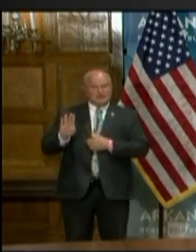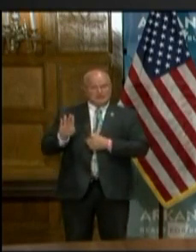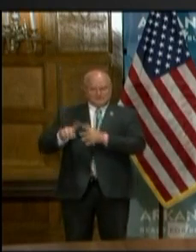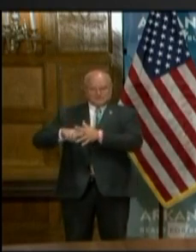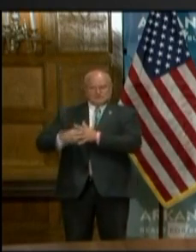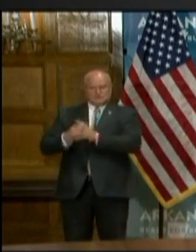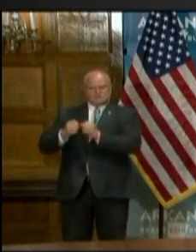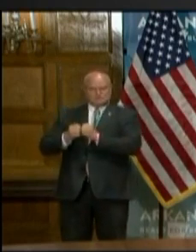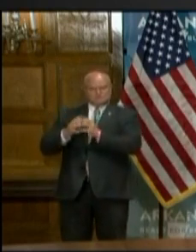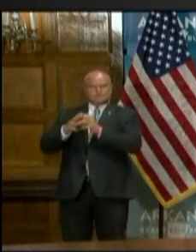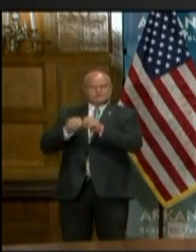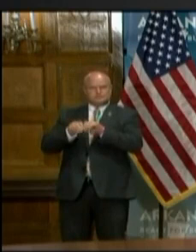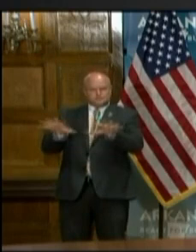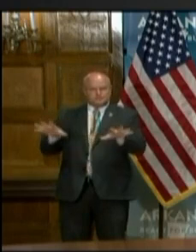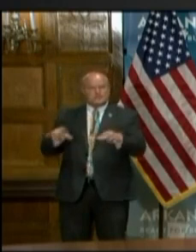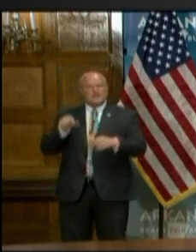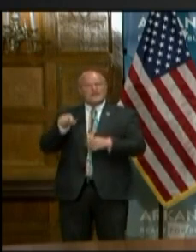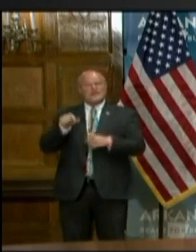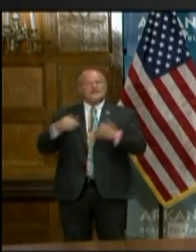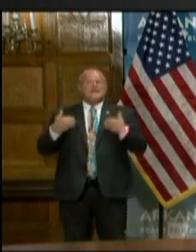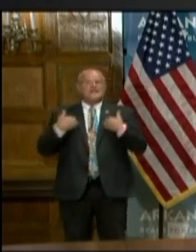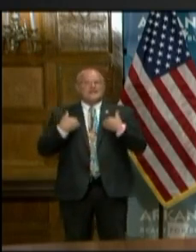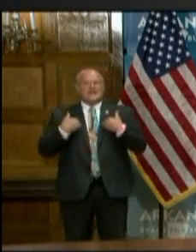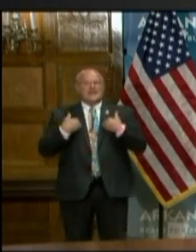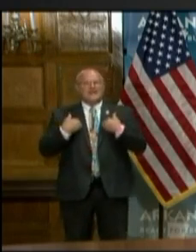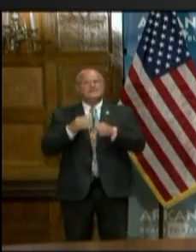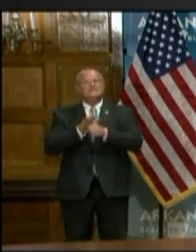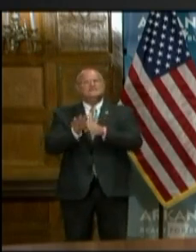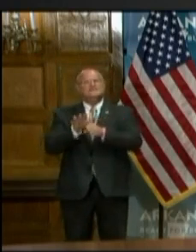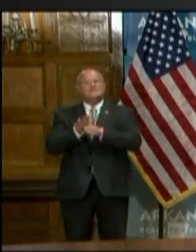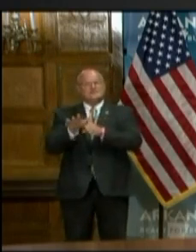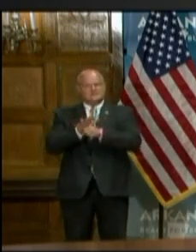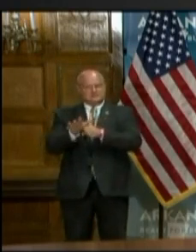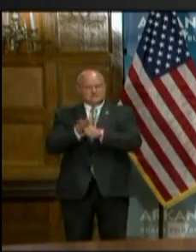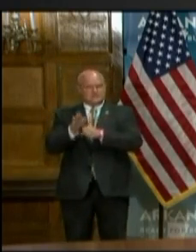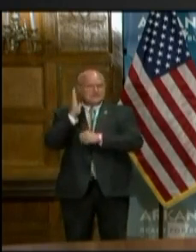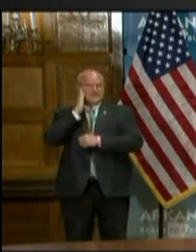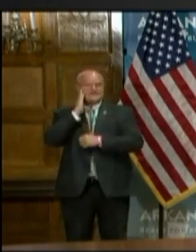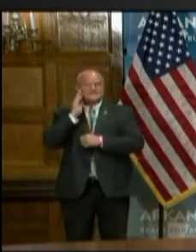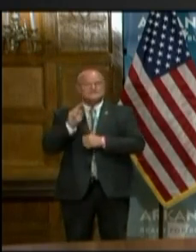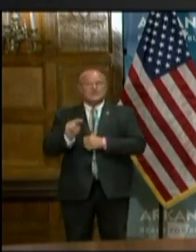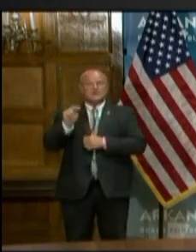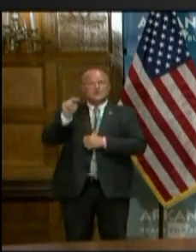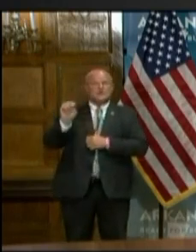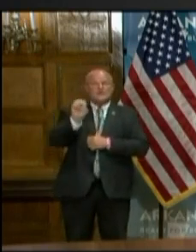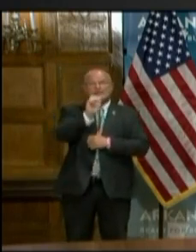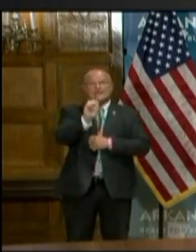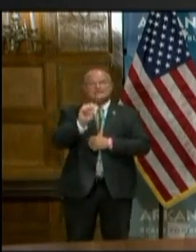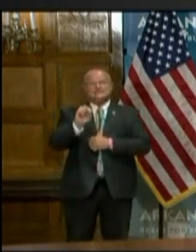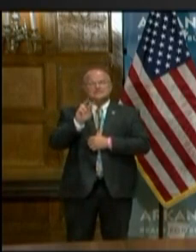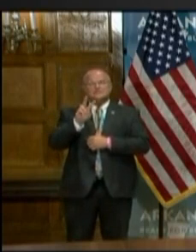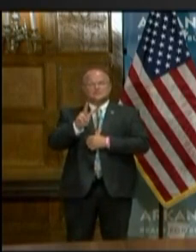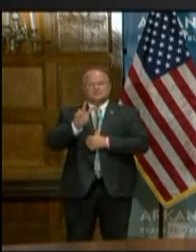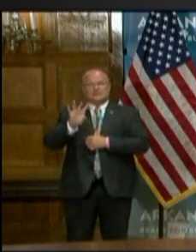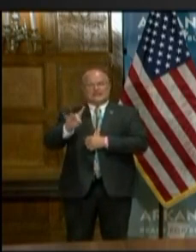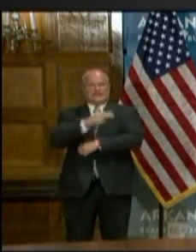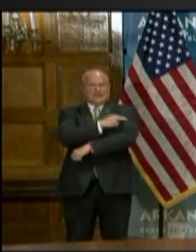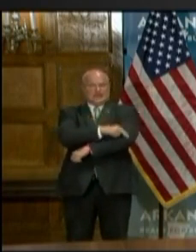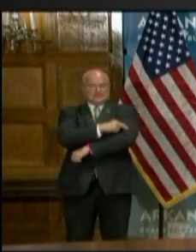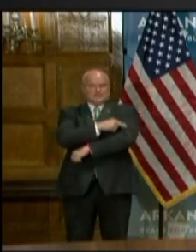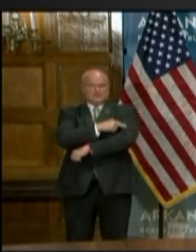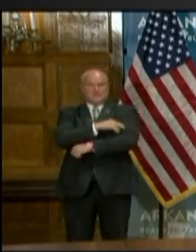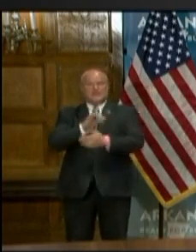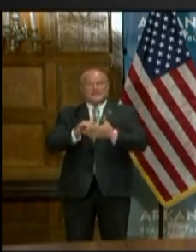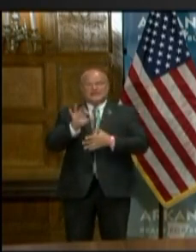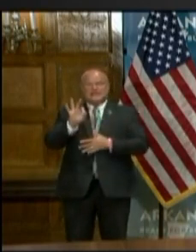it, and so they have sufficient capacity. Northeast, we have 28 hospitalizations, which